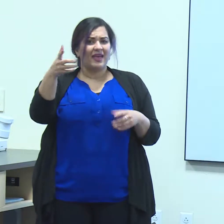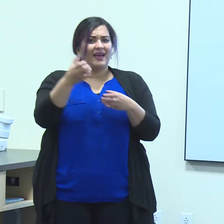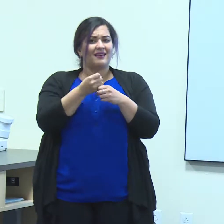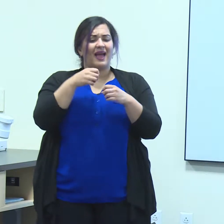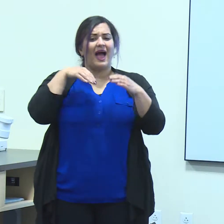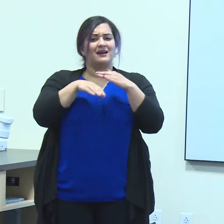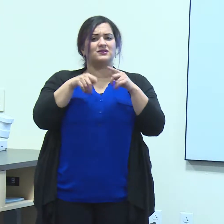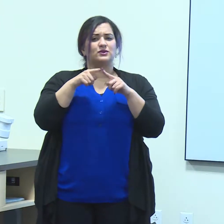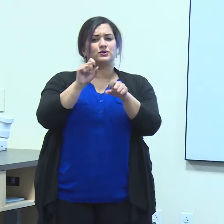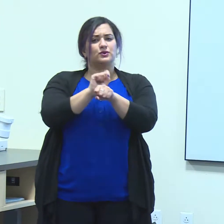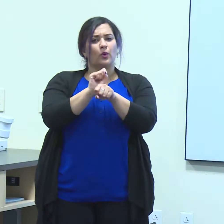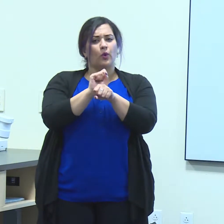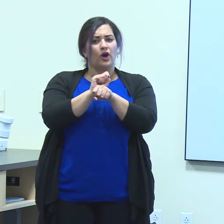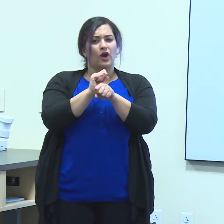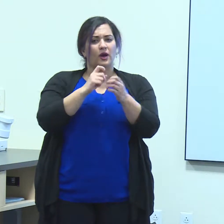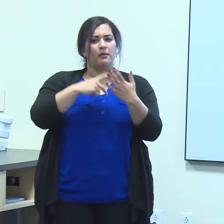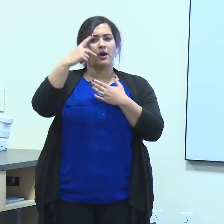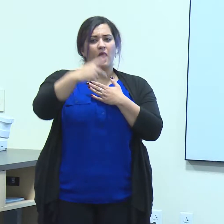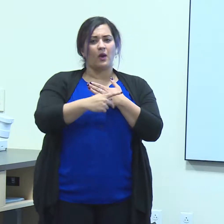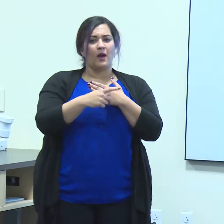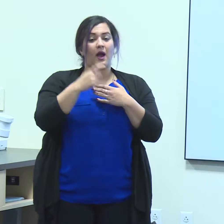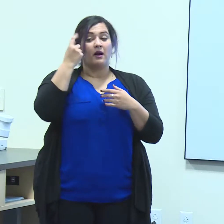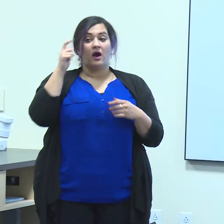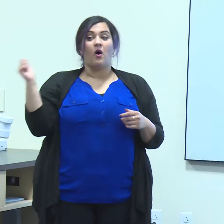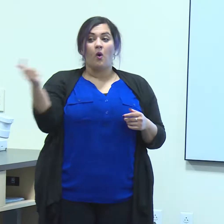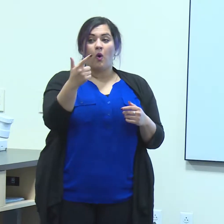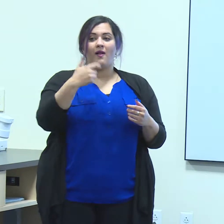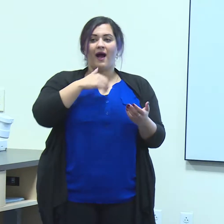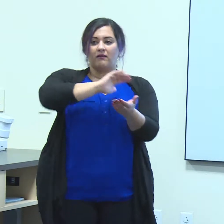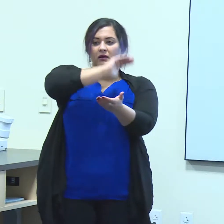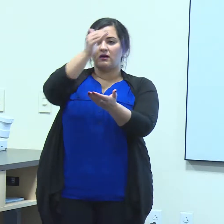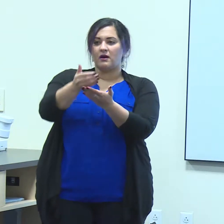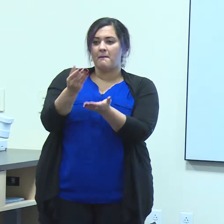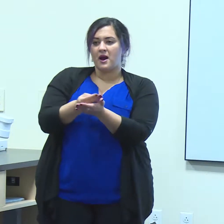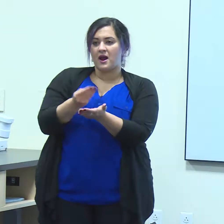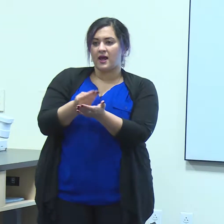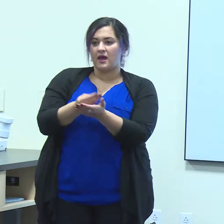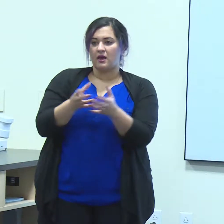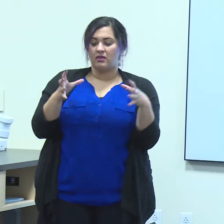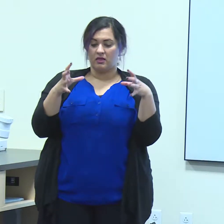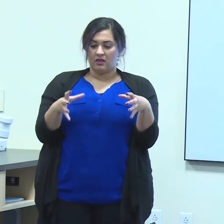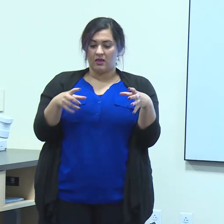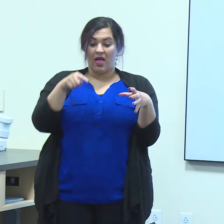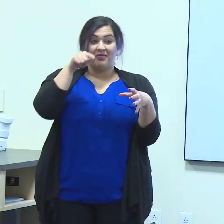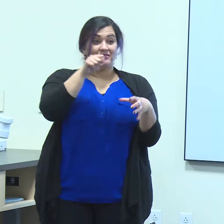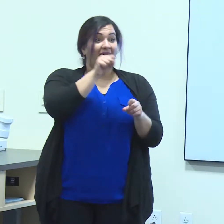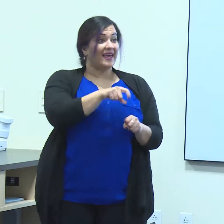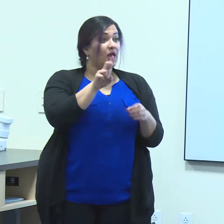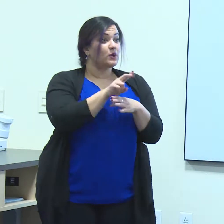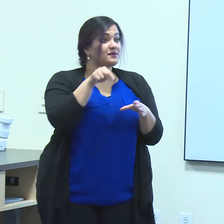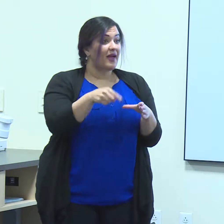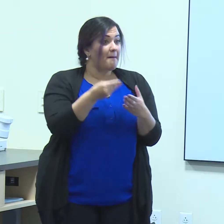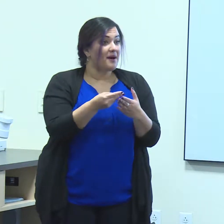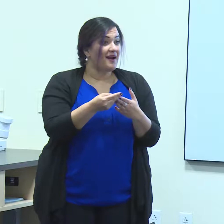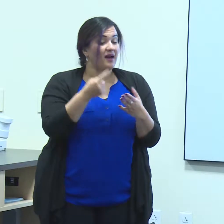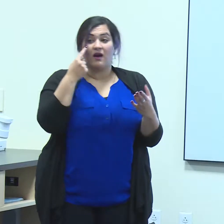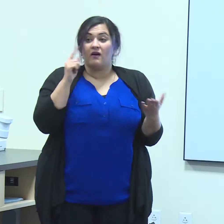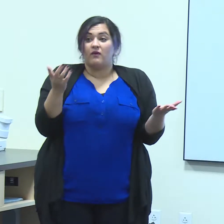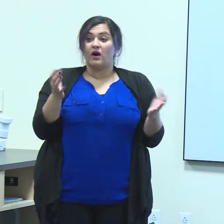an access to work program. They all have a certain amount of money, and they can use that money for